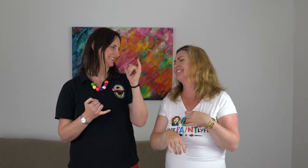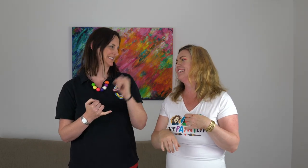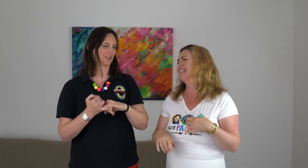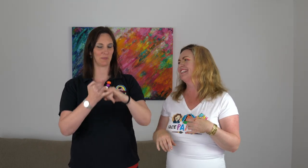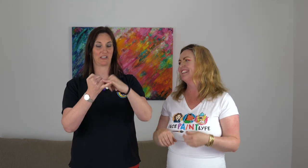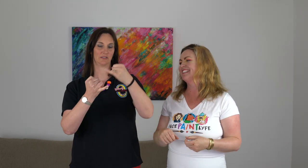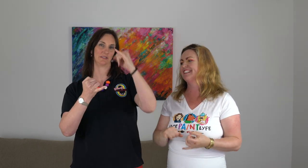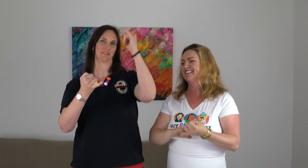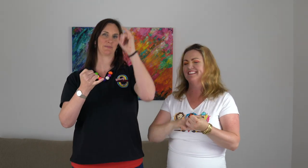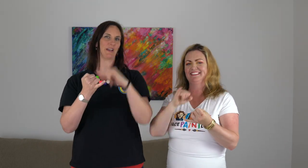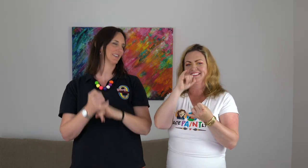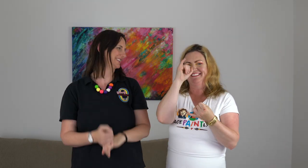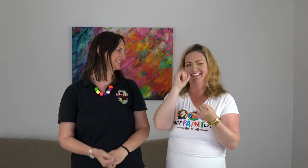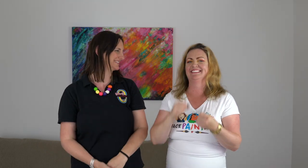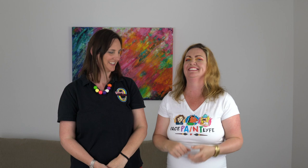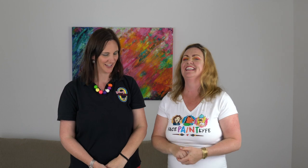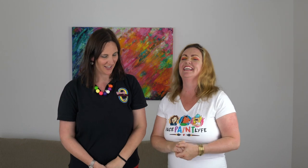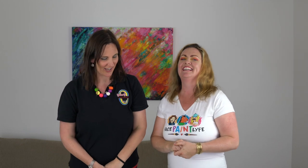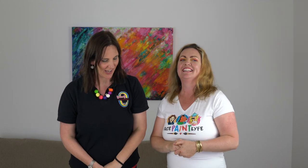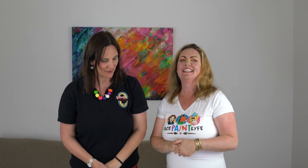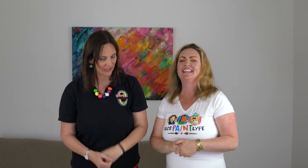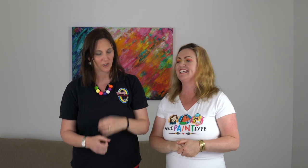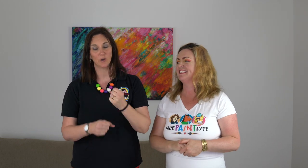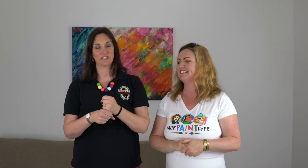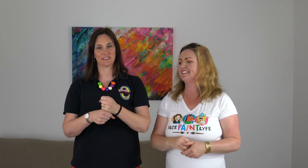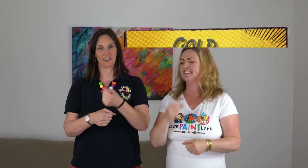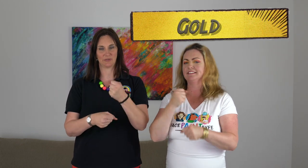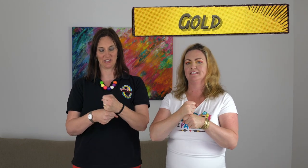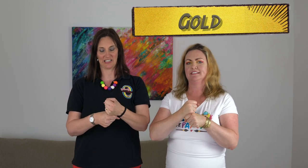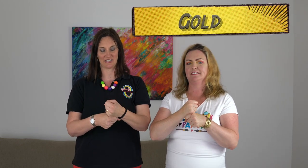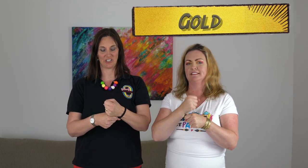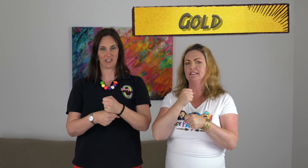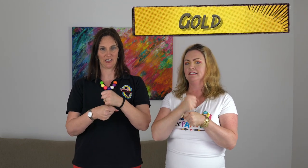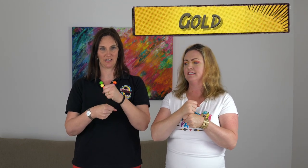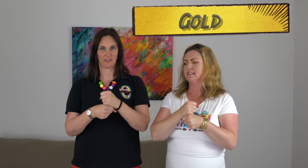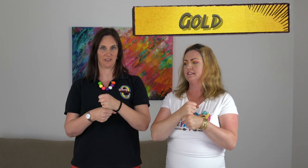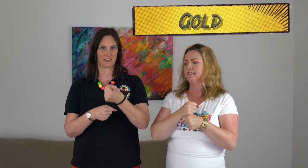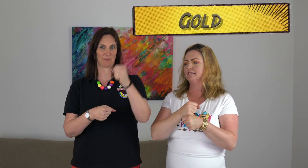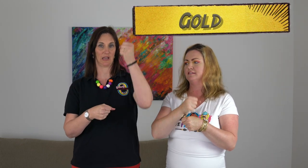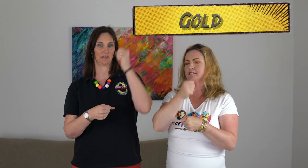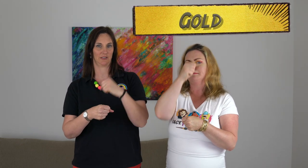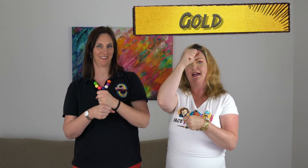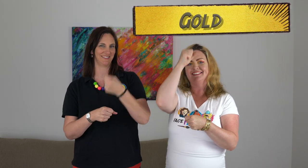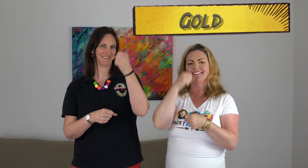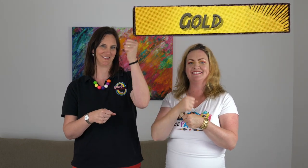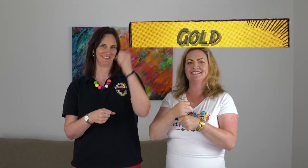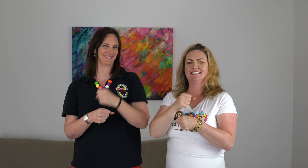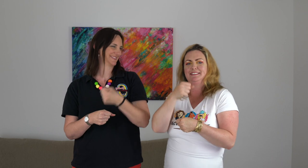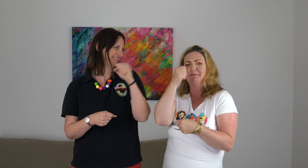Yes. You've got to make it look... Yeah. Sparkly. and gold is the same, so the letter G, you sparkle it. Sparkle.